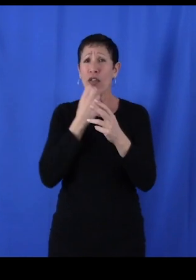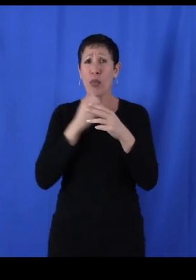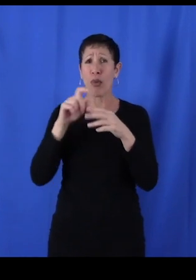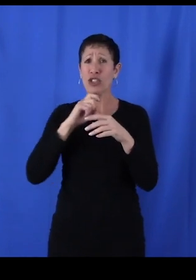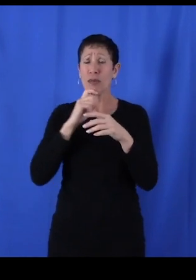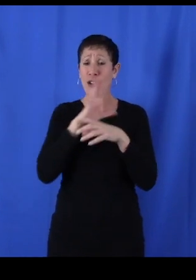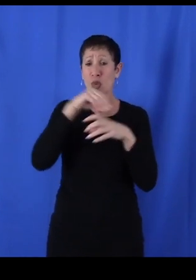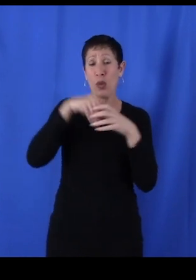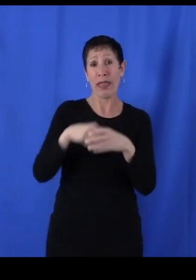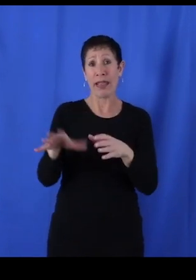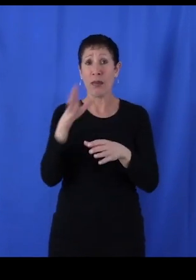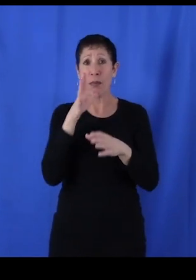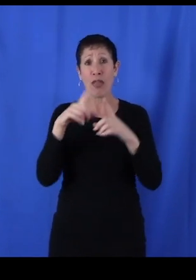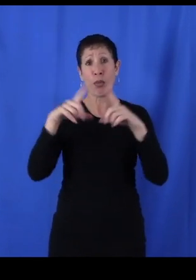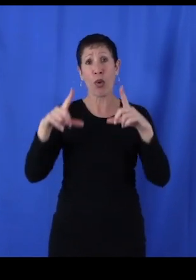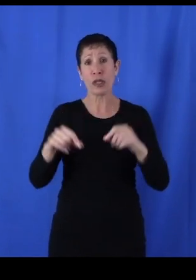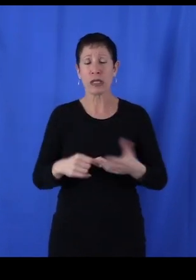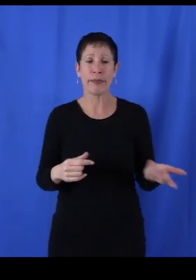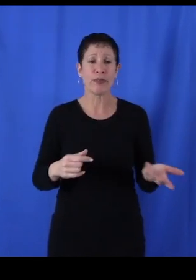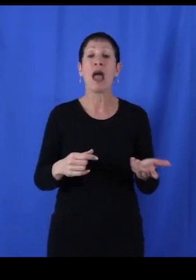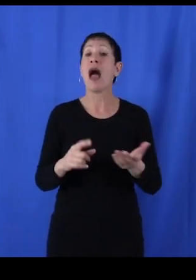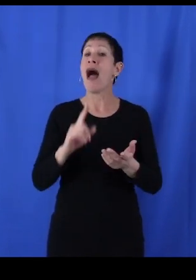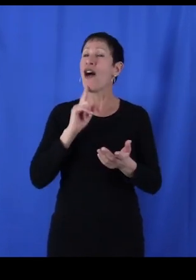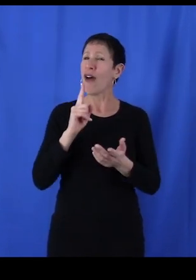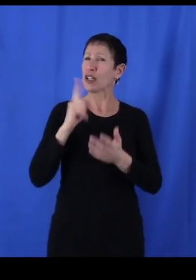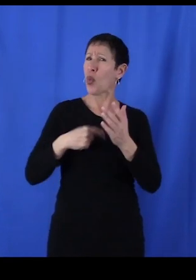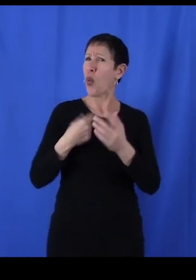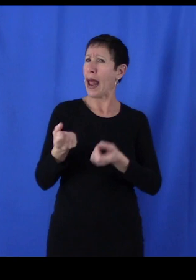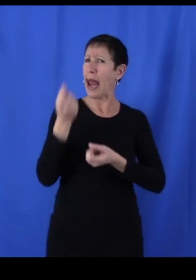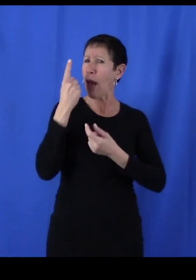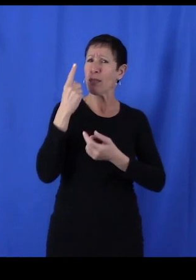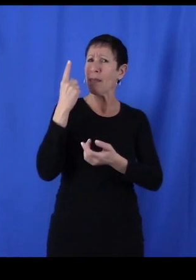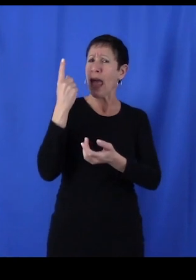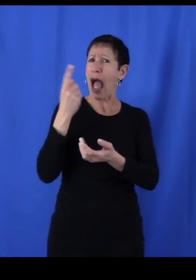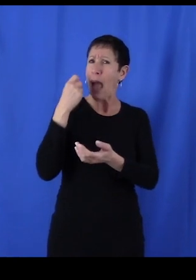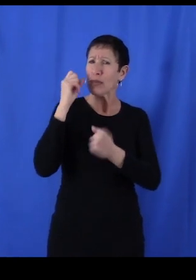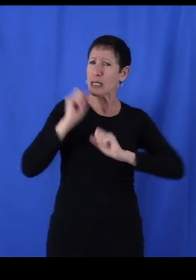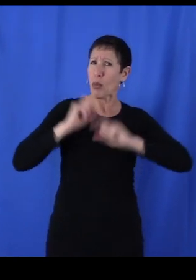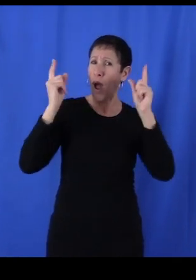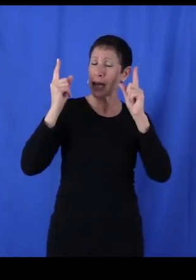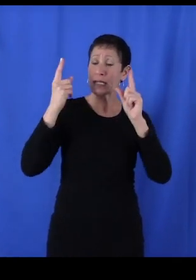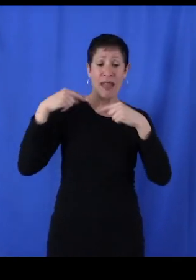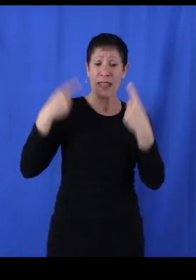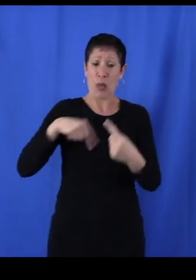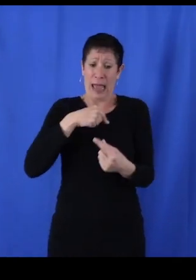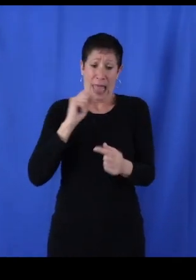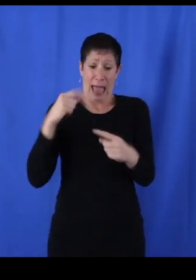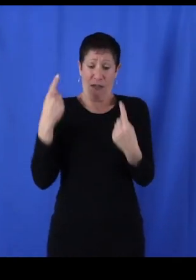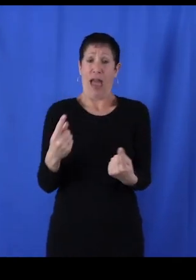motherboards. In fact, what's surprising is that we ever thought these to be